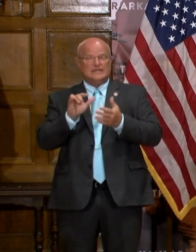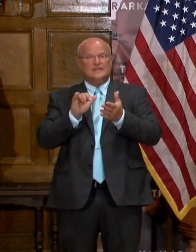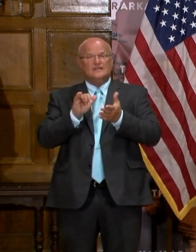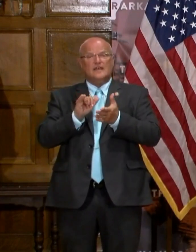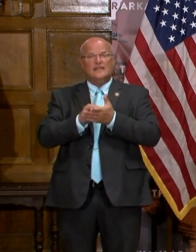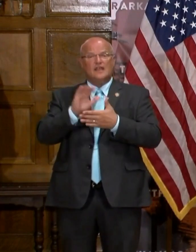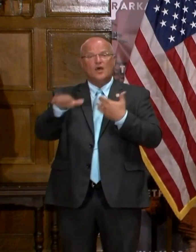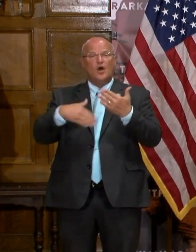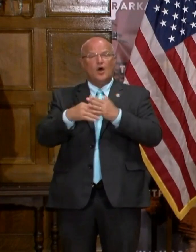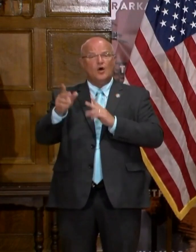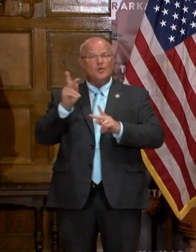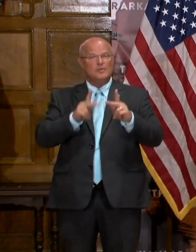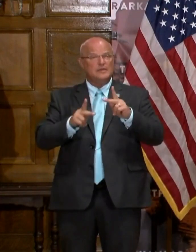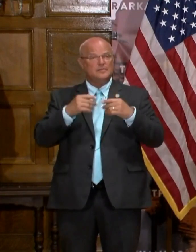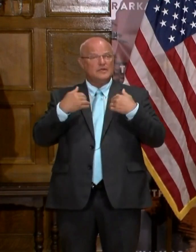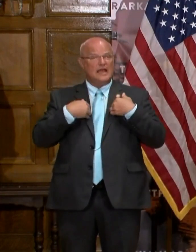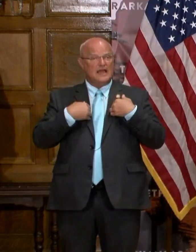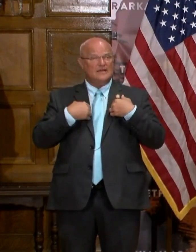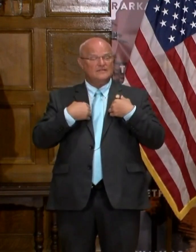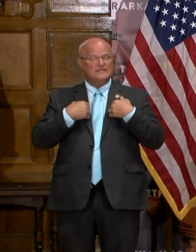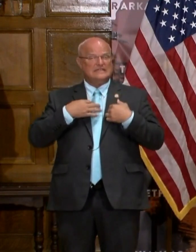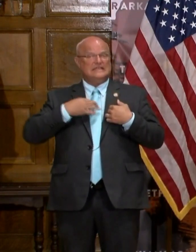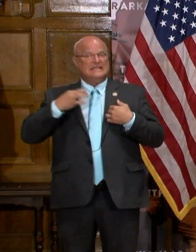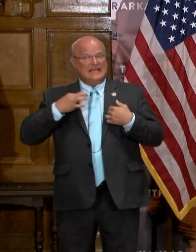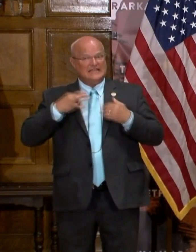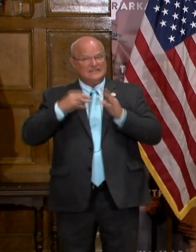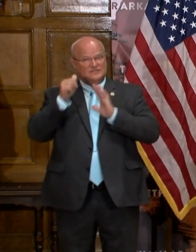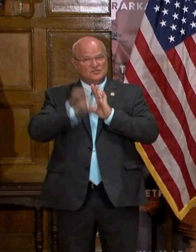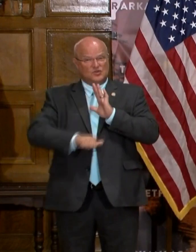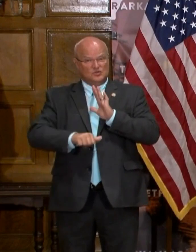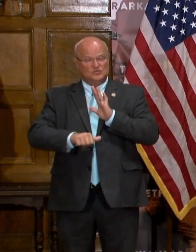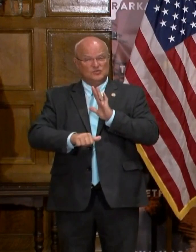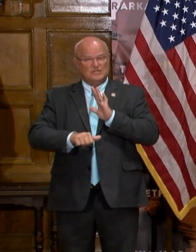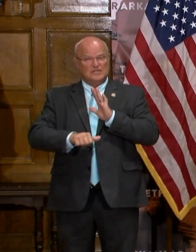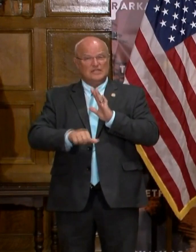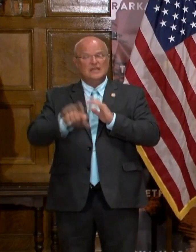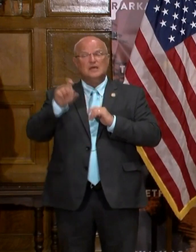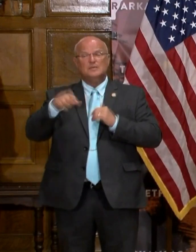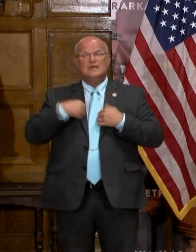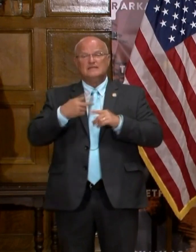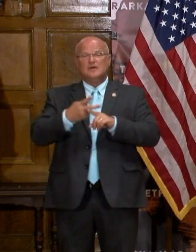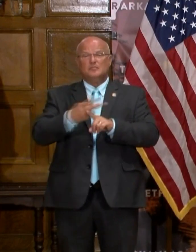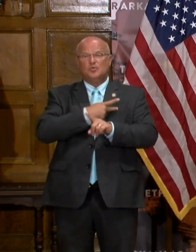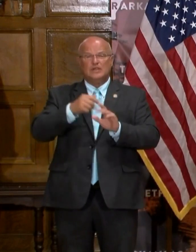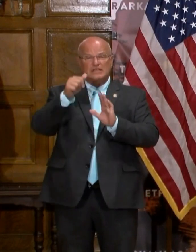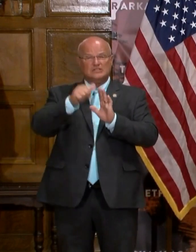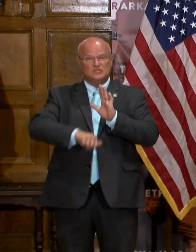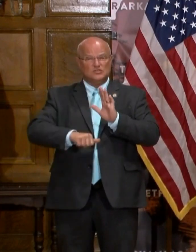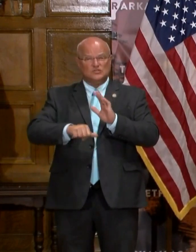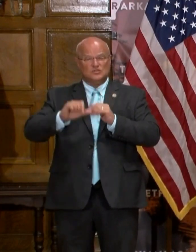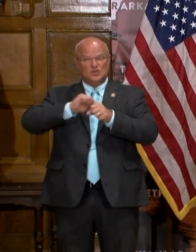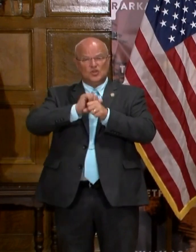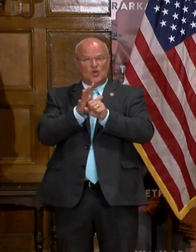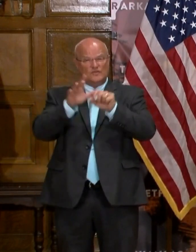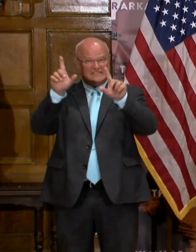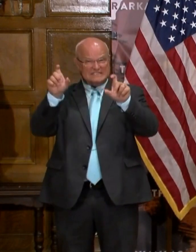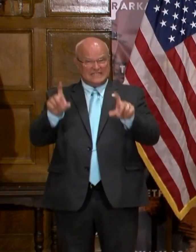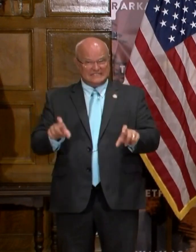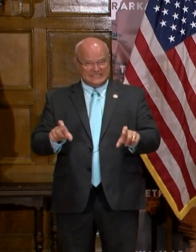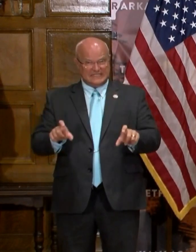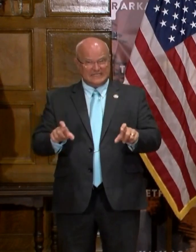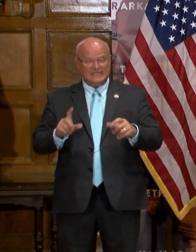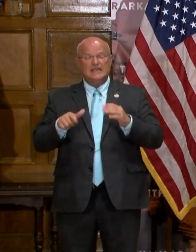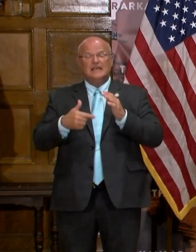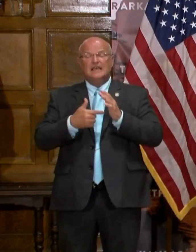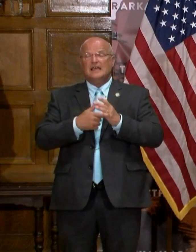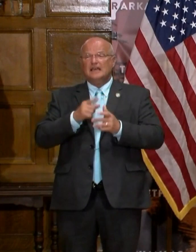that all individuals undergoing elective surgery have pre-surgical COVID testing.